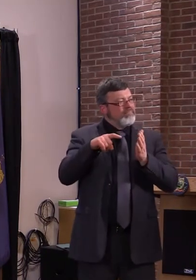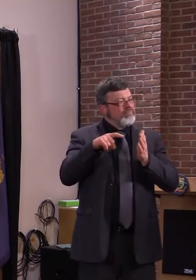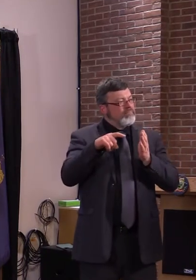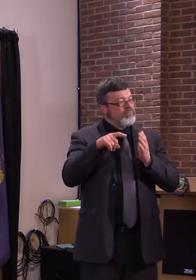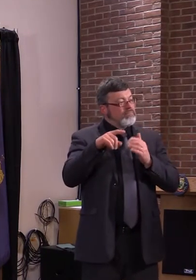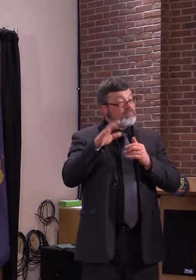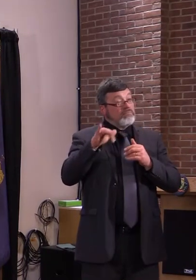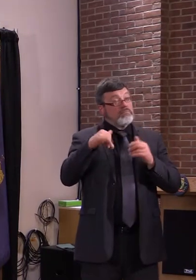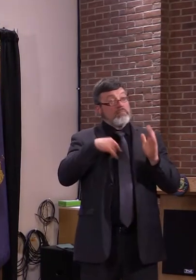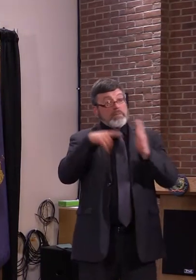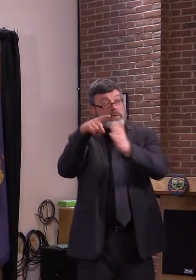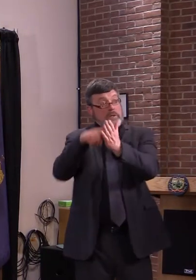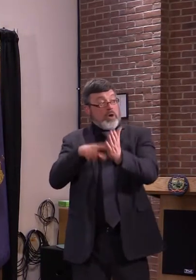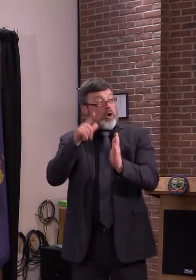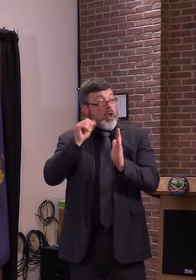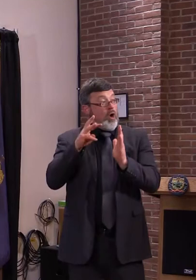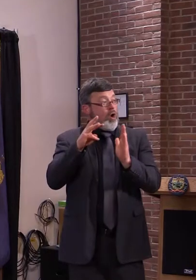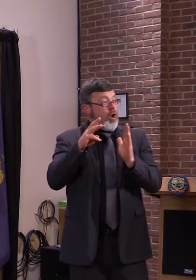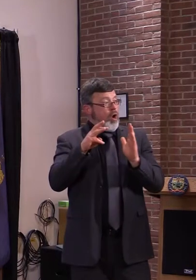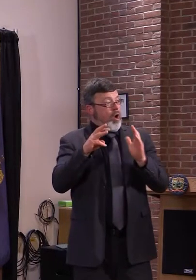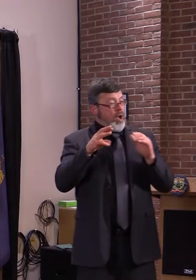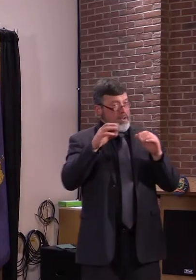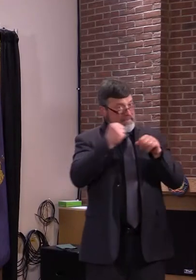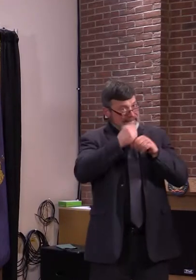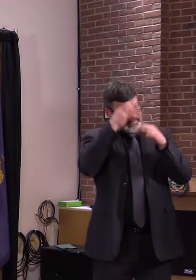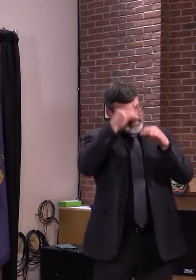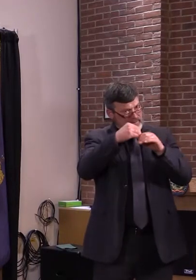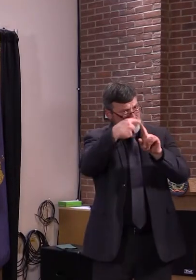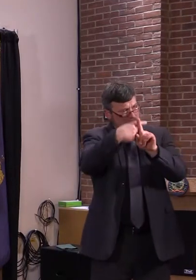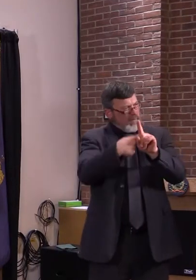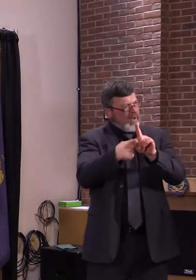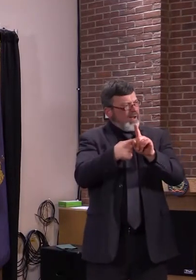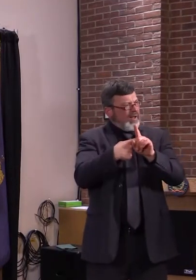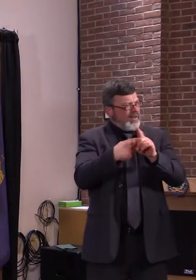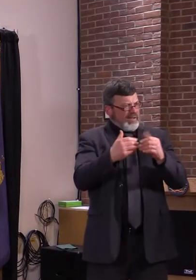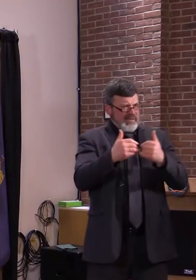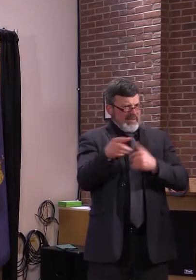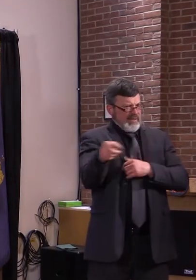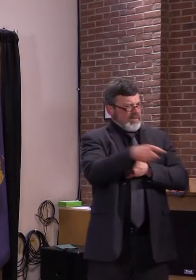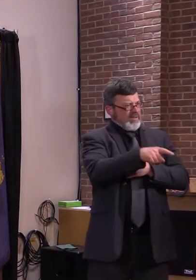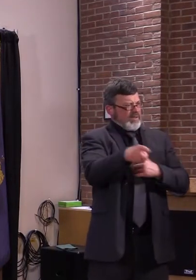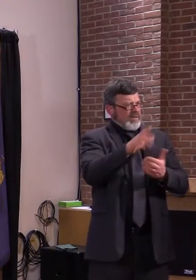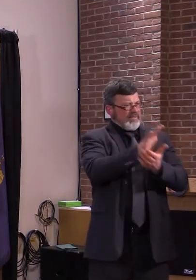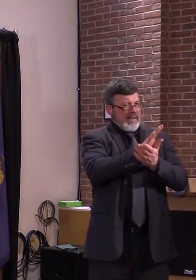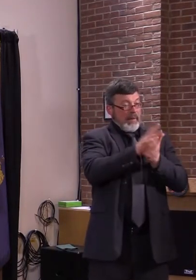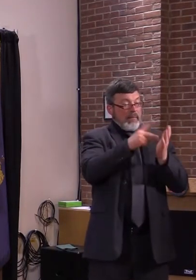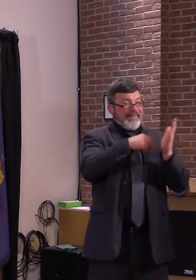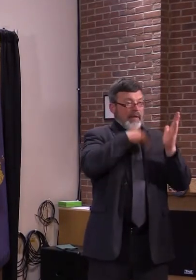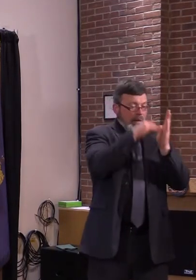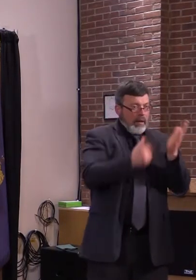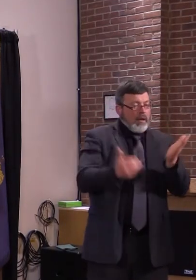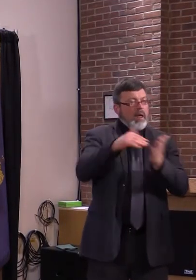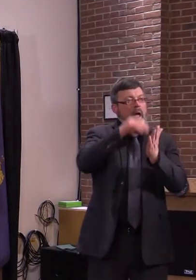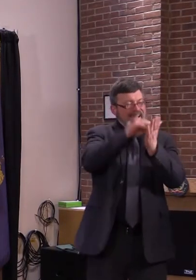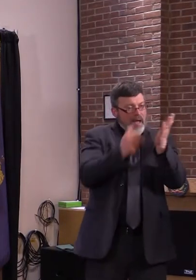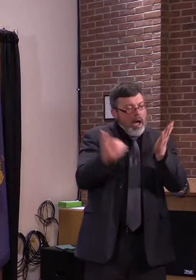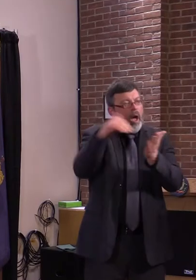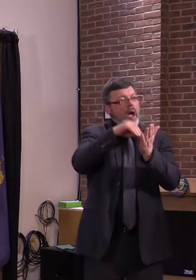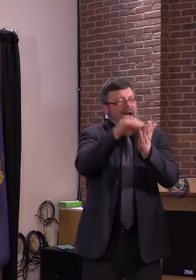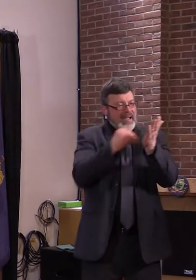they hadn't made a decision in 30 days, the applicant would have to make out another application. They could get stuck in